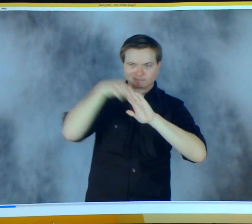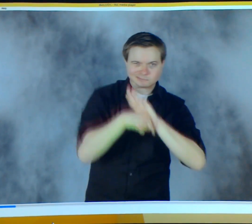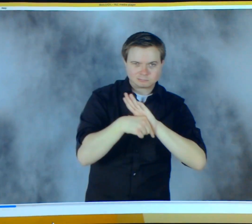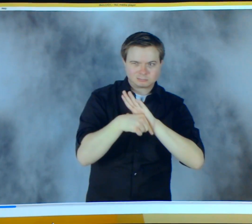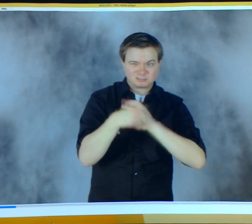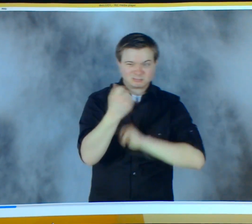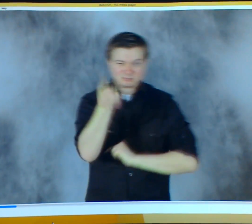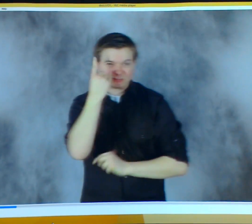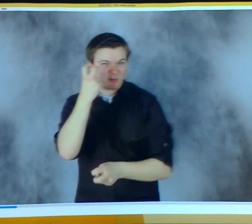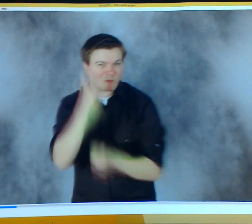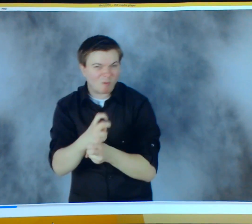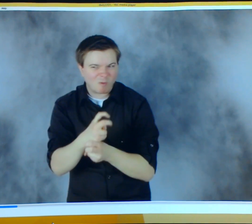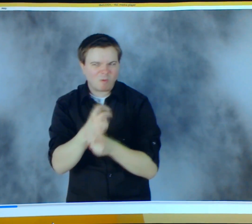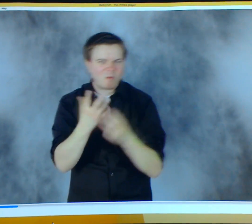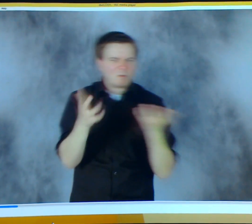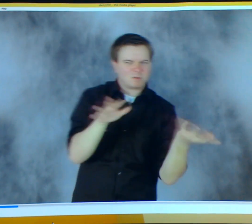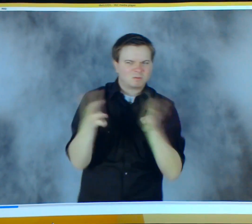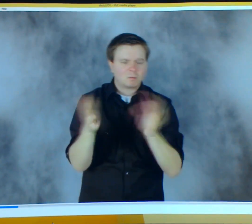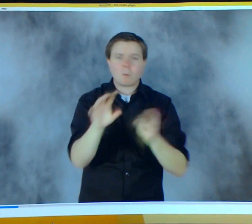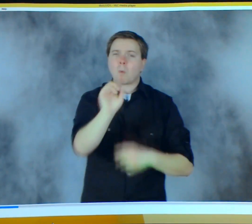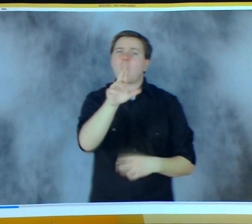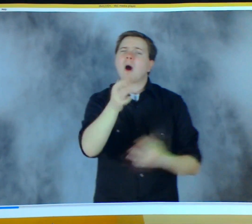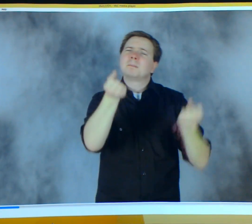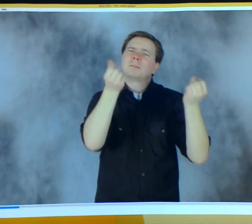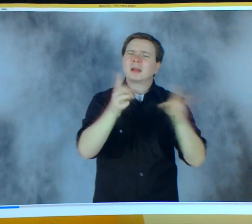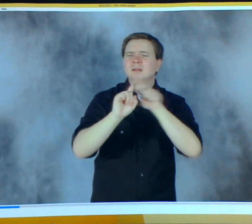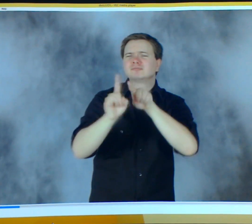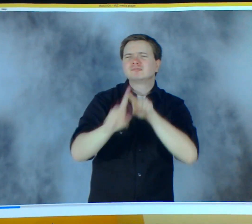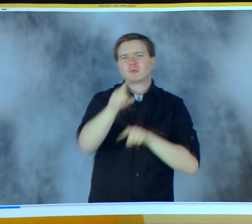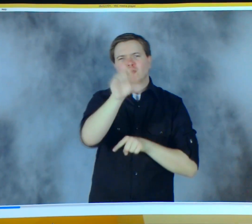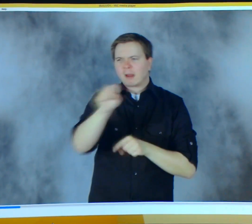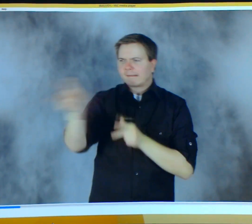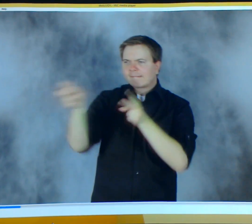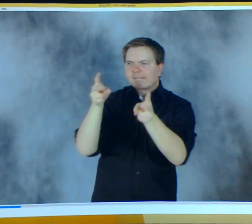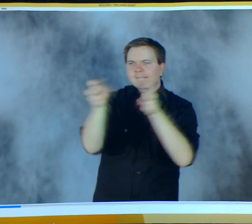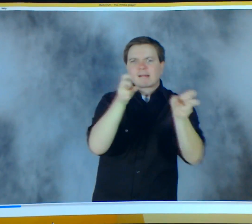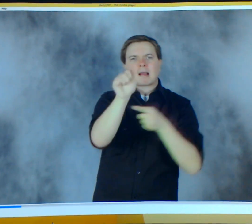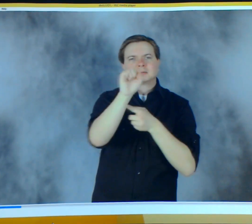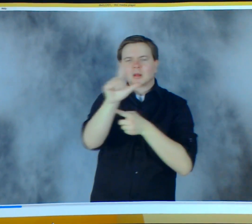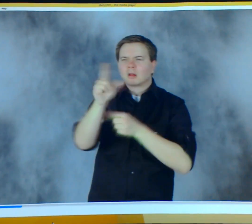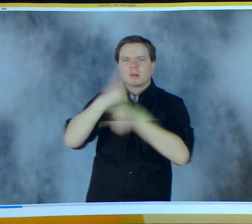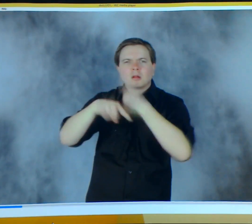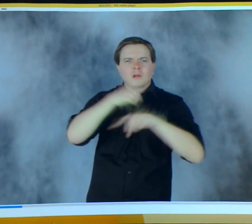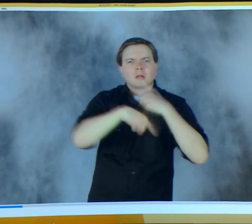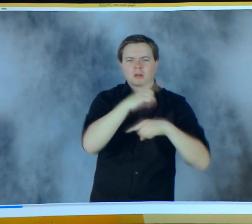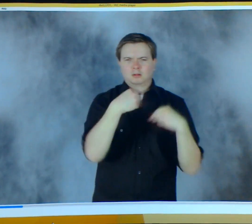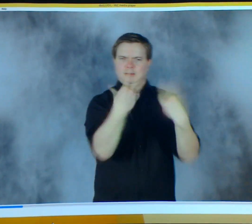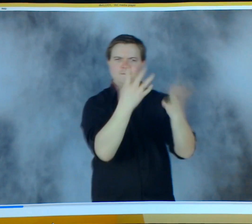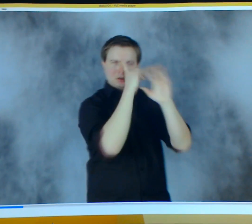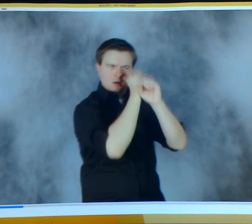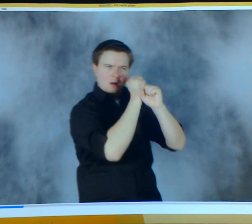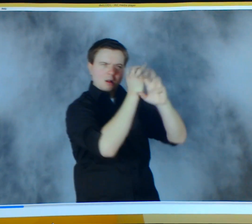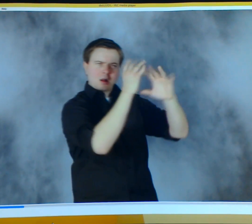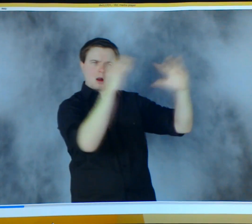bit more limited. In the same idea, some are more complex and some are more simple. But you can take the examples that we